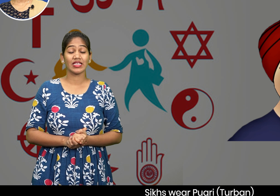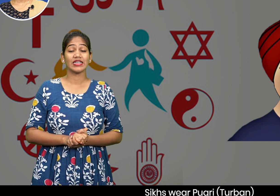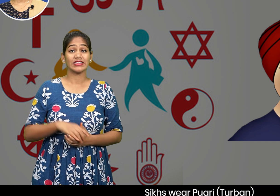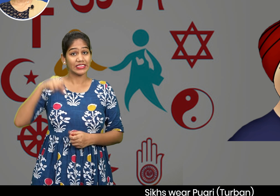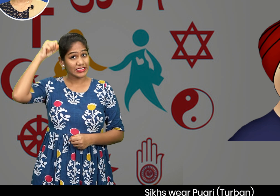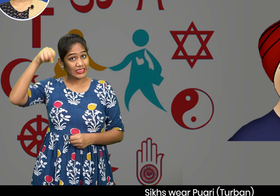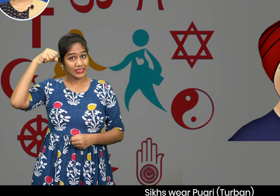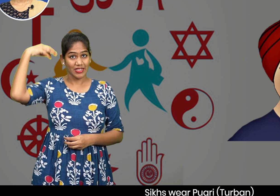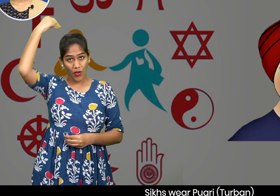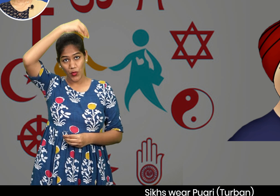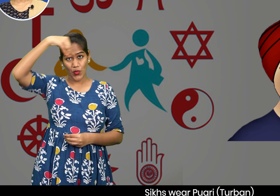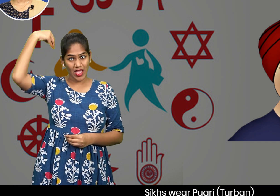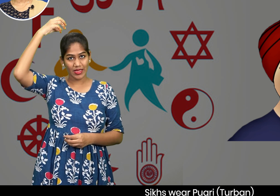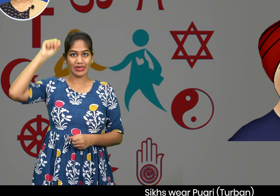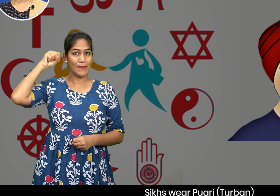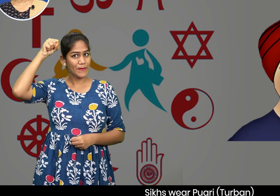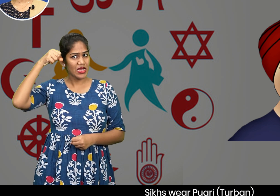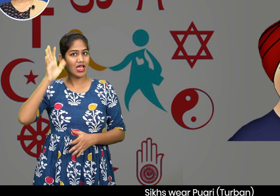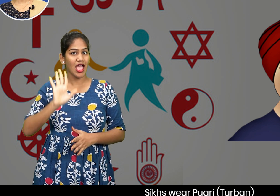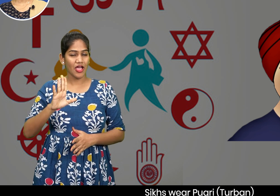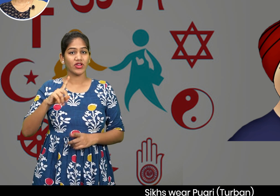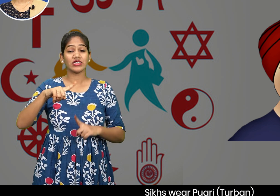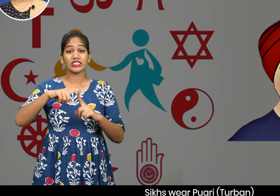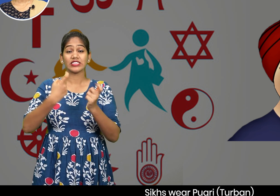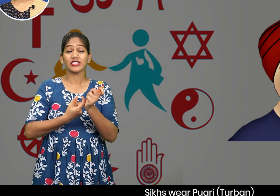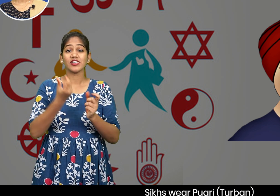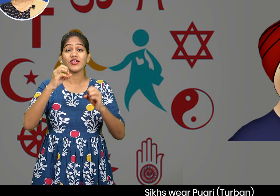pagdi or turban